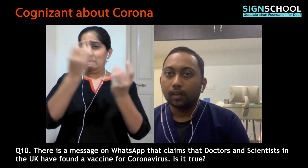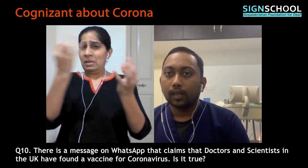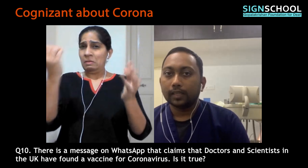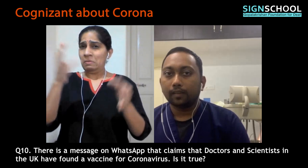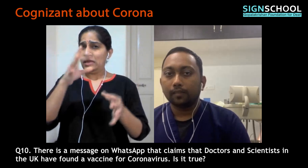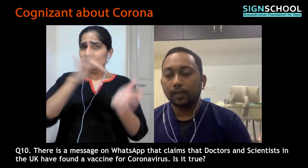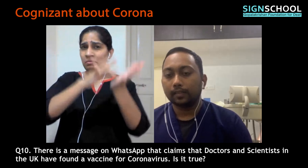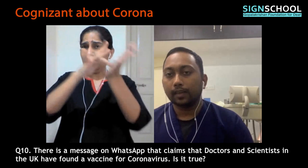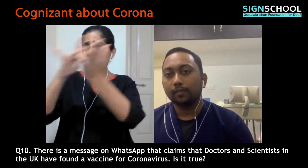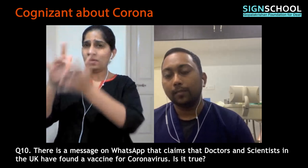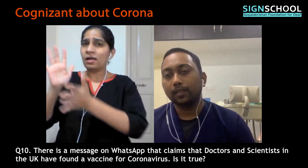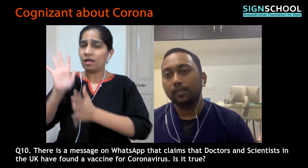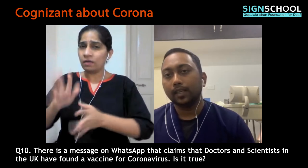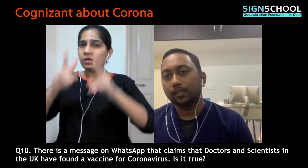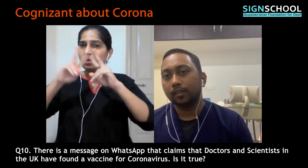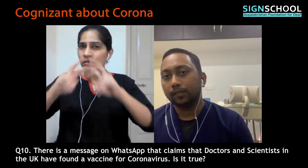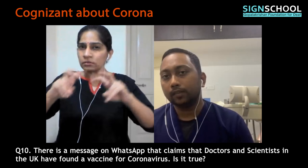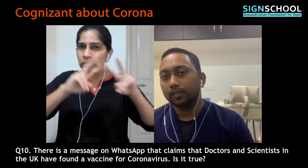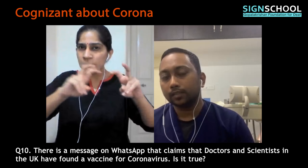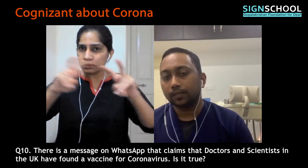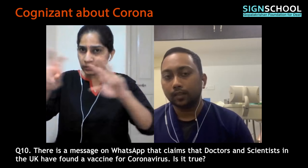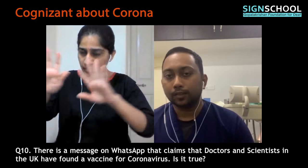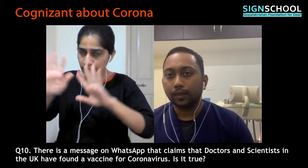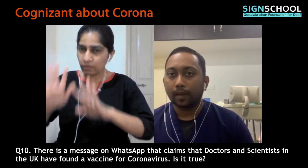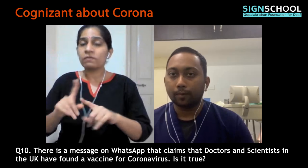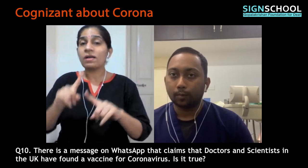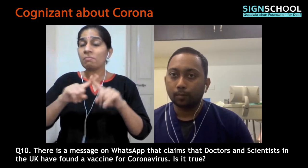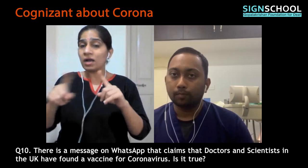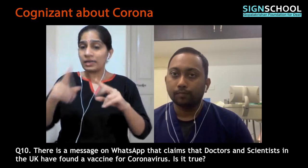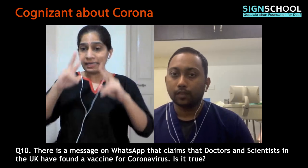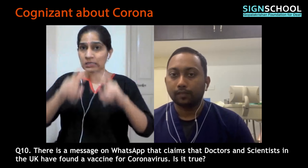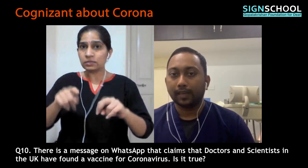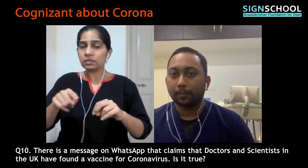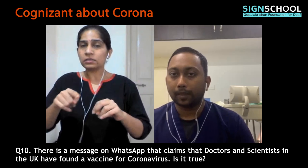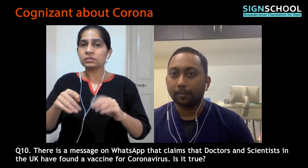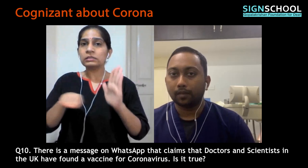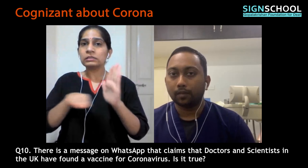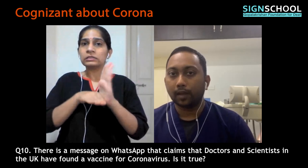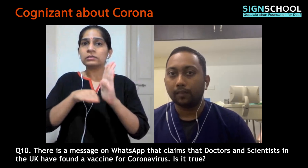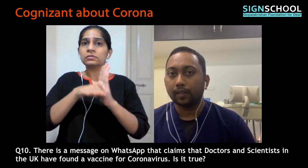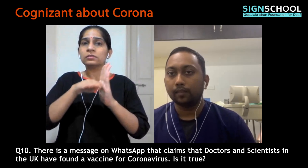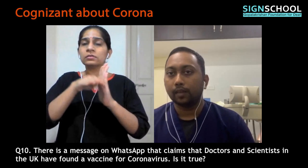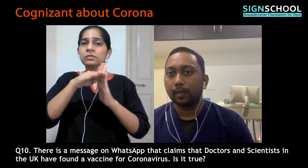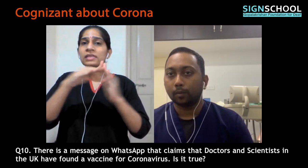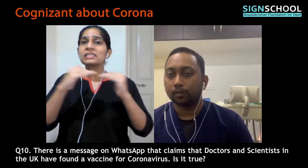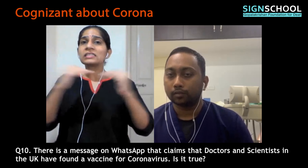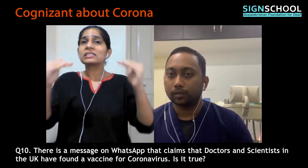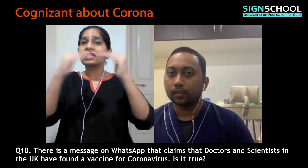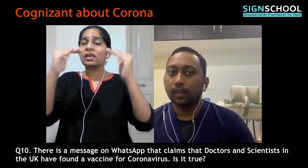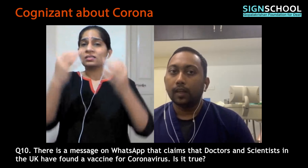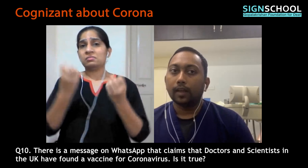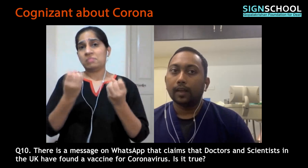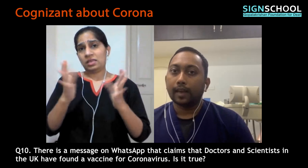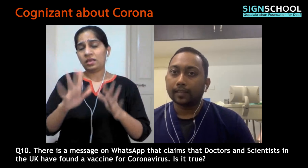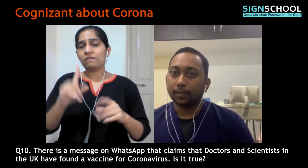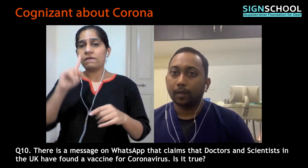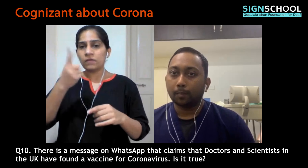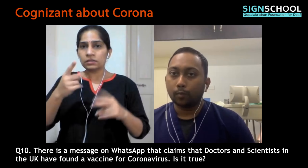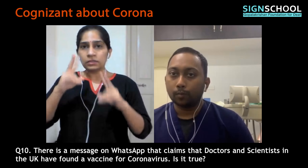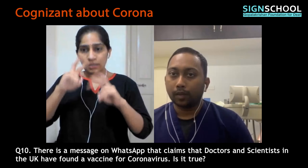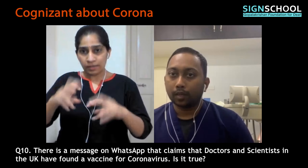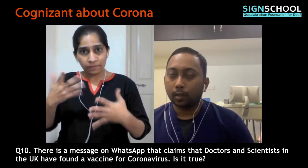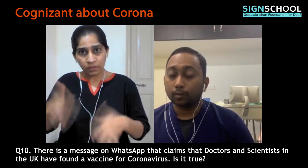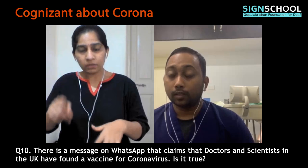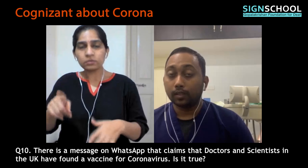on. Like there are many stages of researches. First, you have to find a paper. You have to give a hypothesis. It has